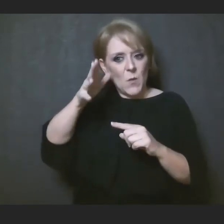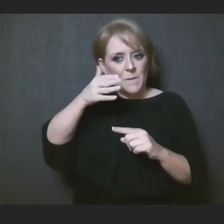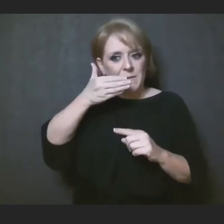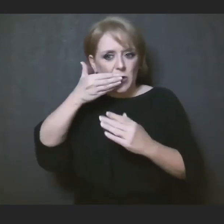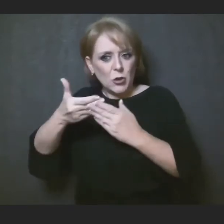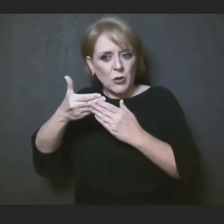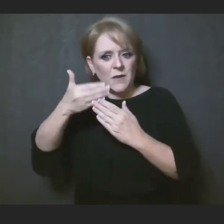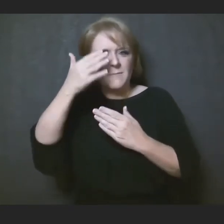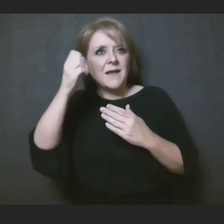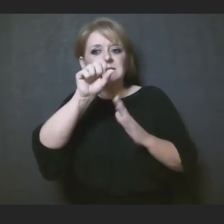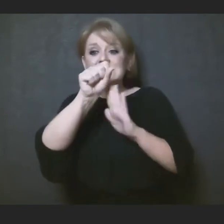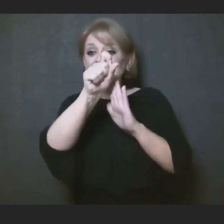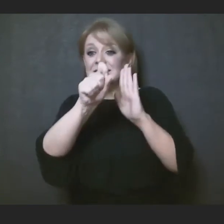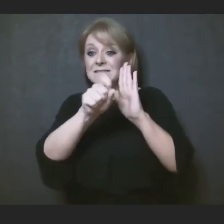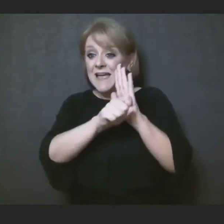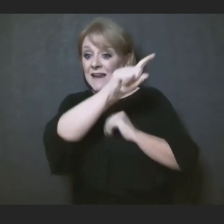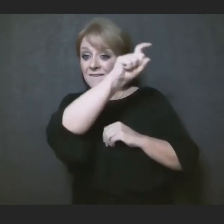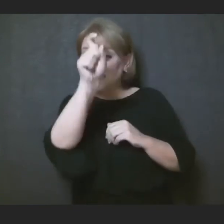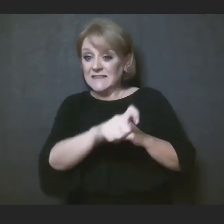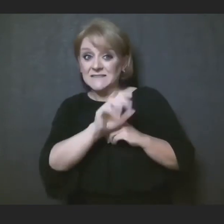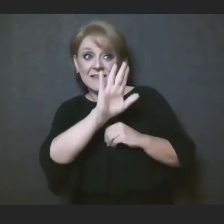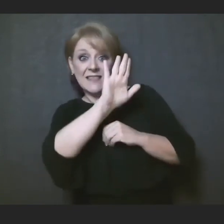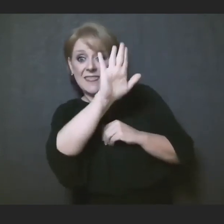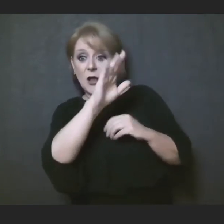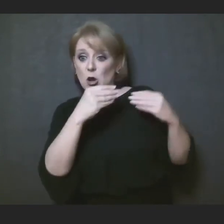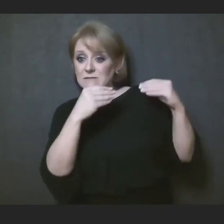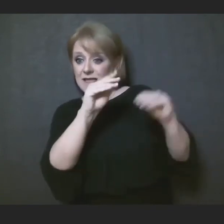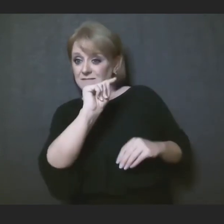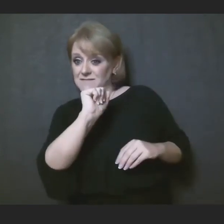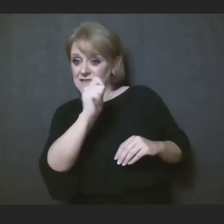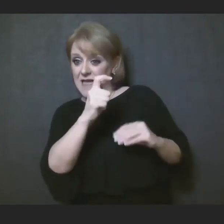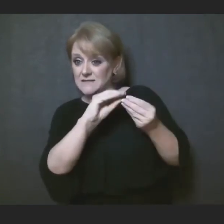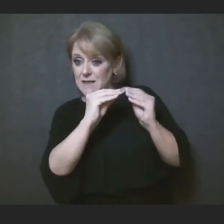that proves that we're able to